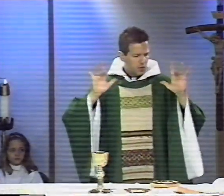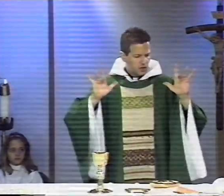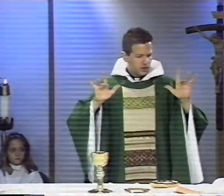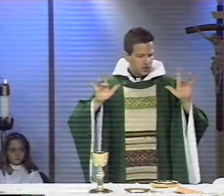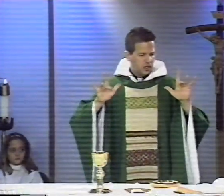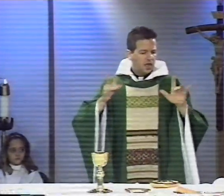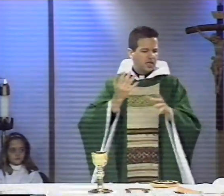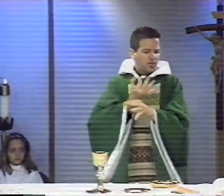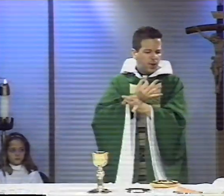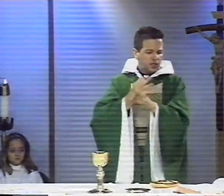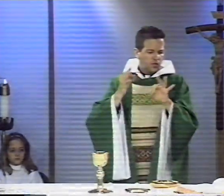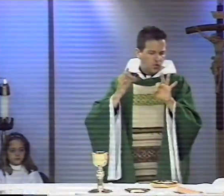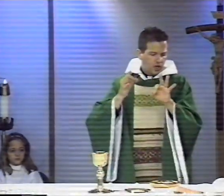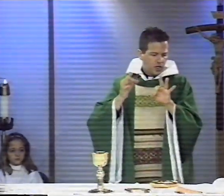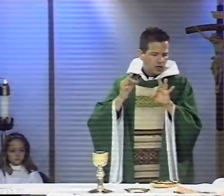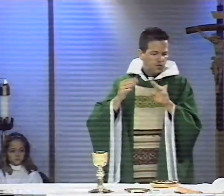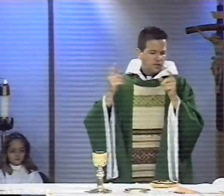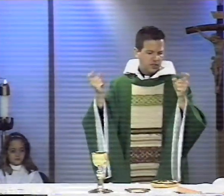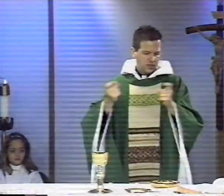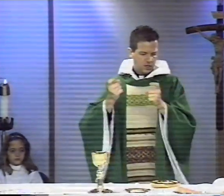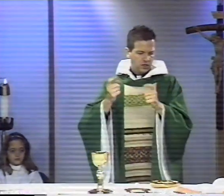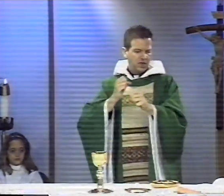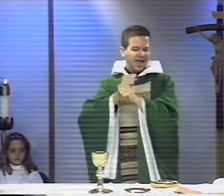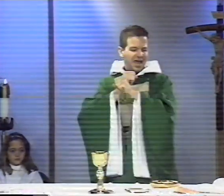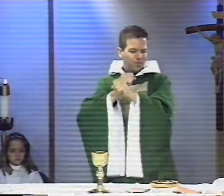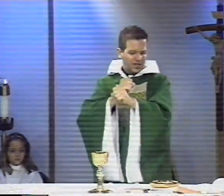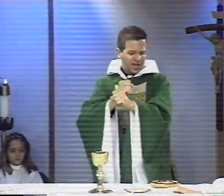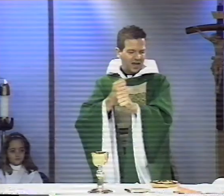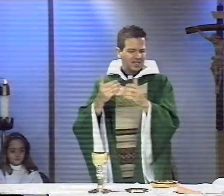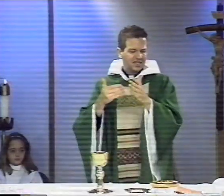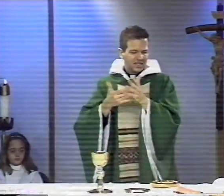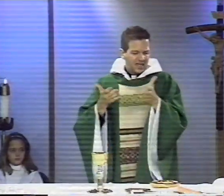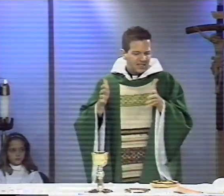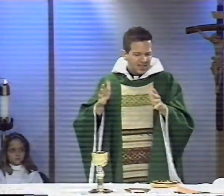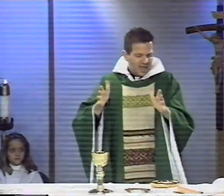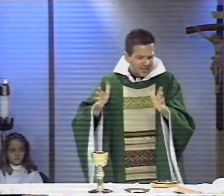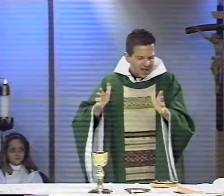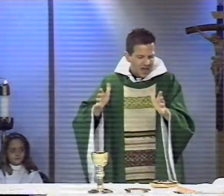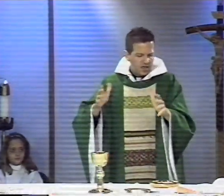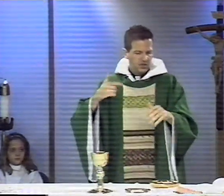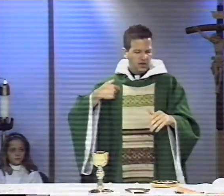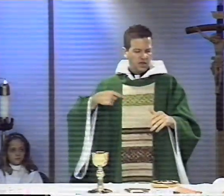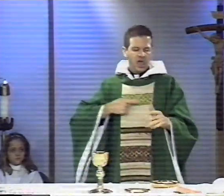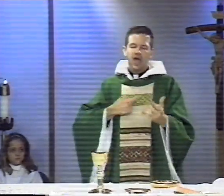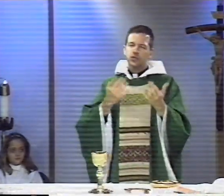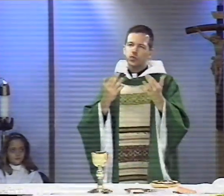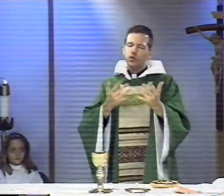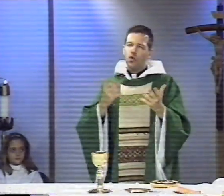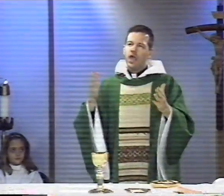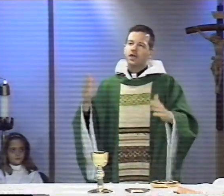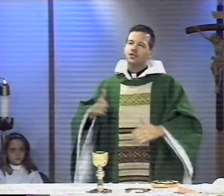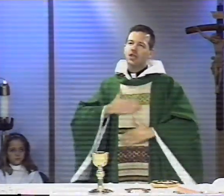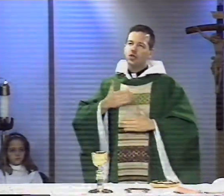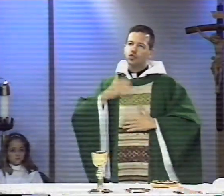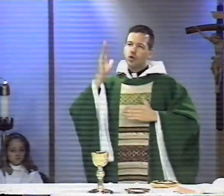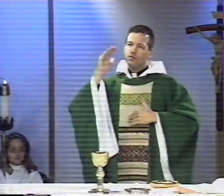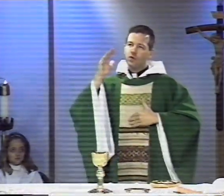mercy, keep us free from sin and protect us against anxiety as we wait in joyful